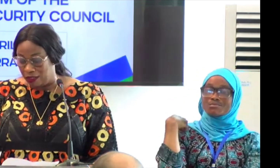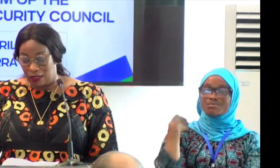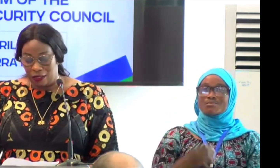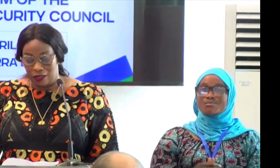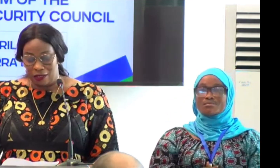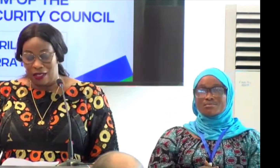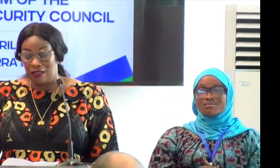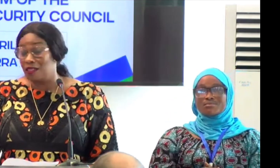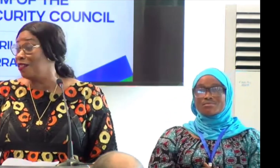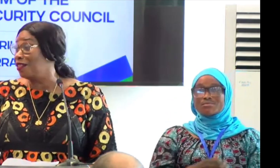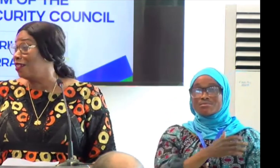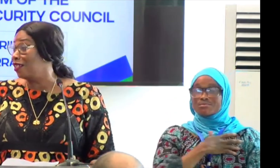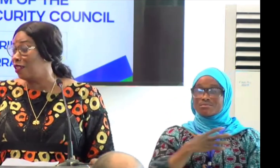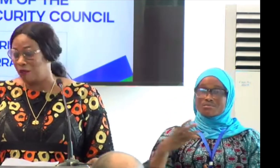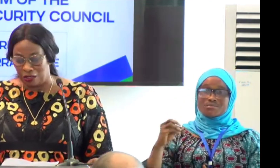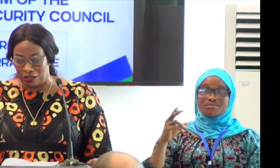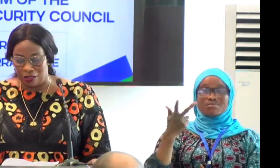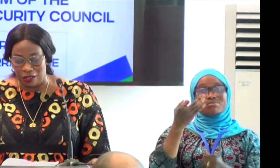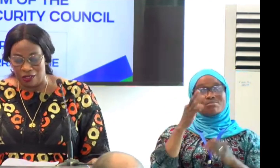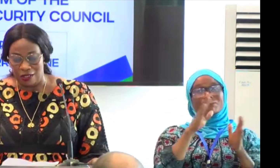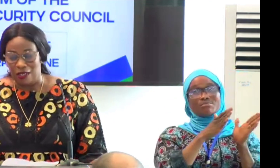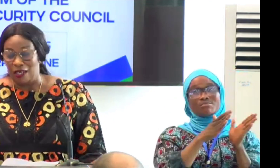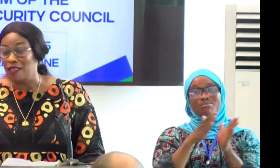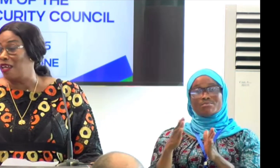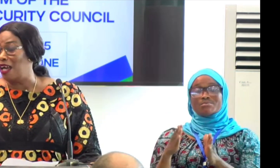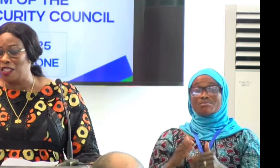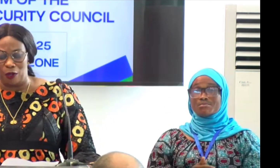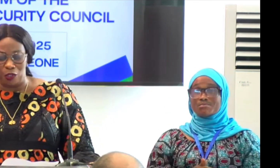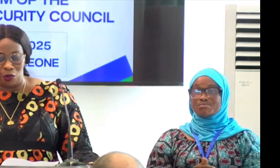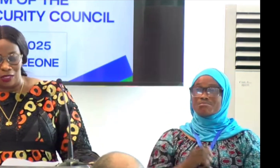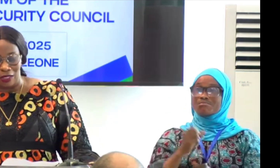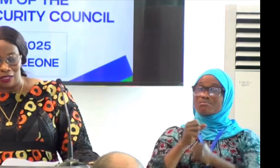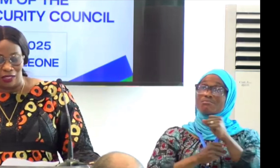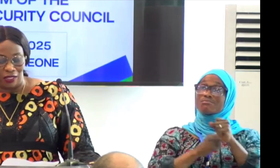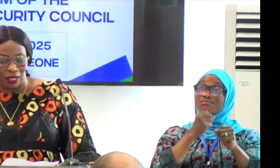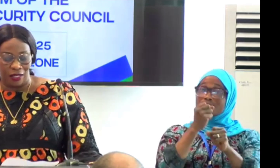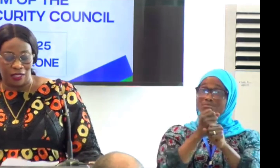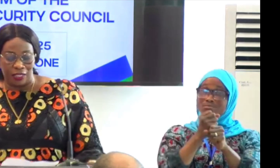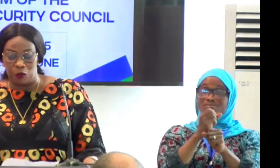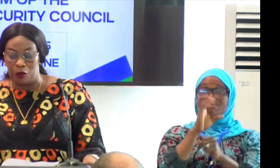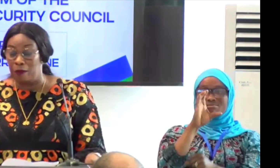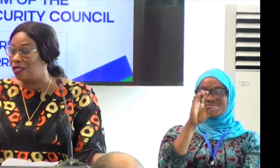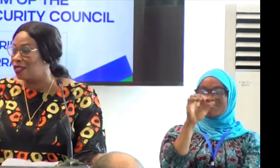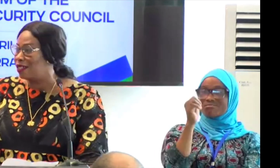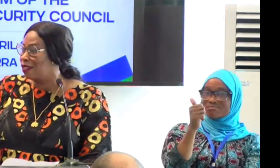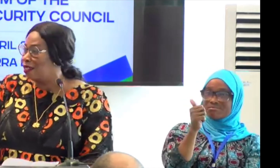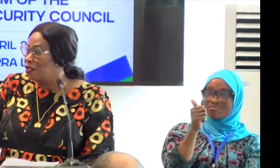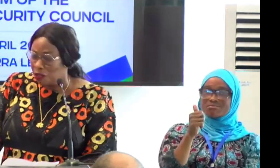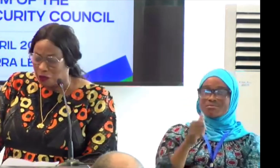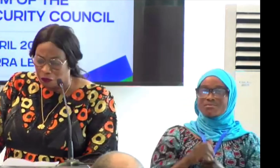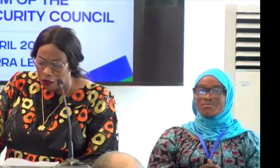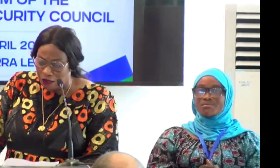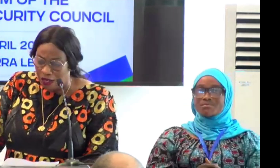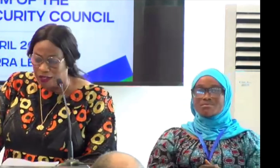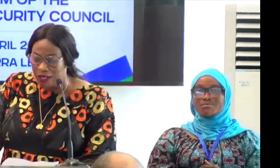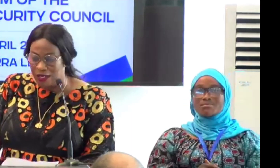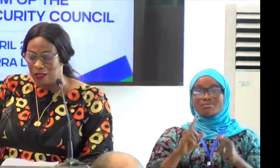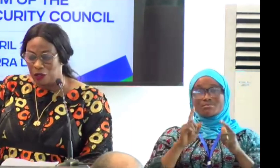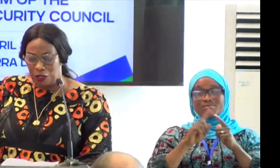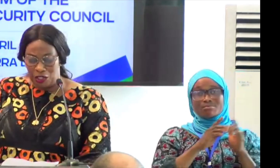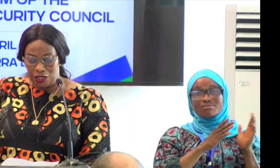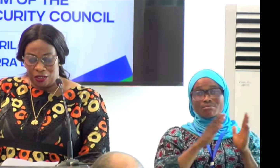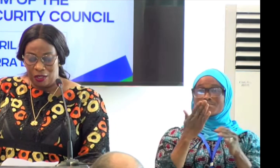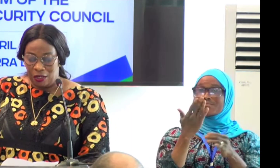Enzowidi Consensus and the Sirte Declaration. In the years pursuant, the C10 has explored means to further